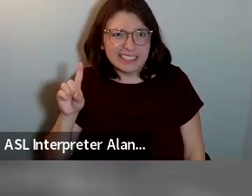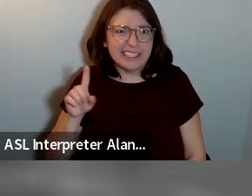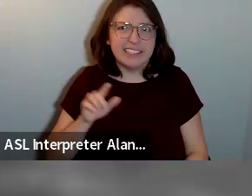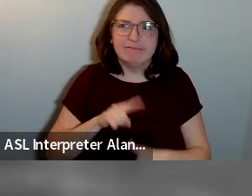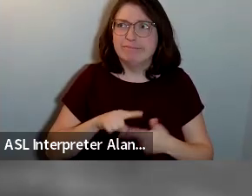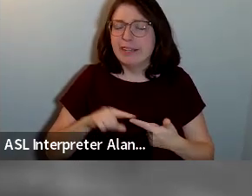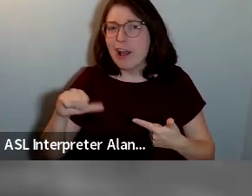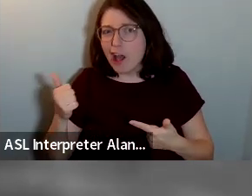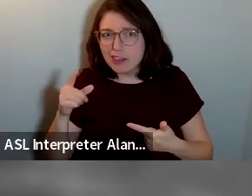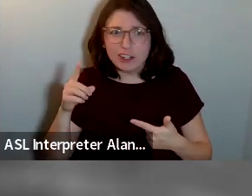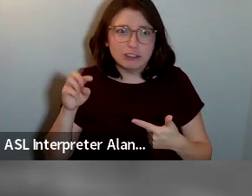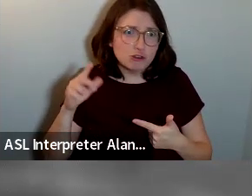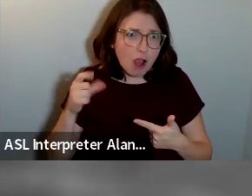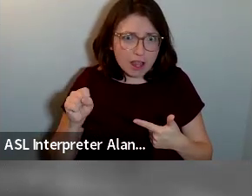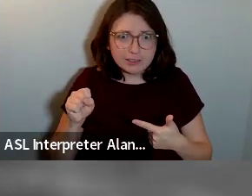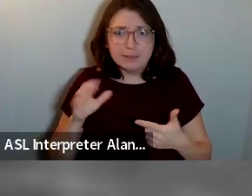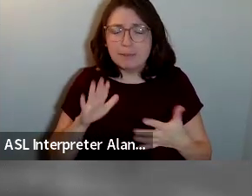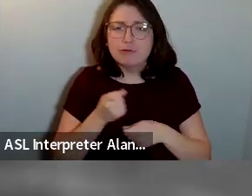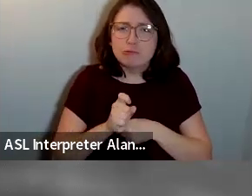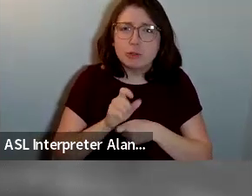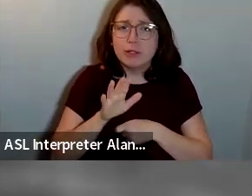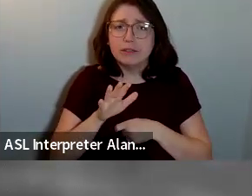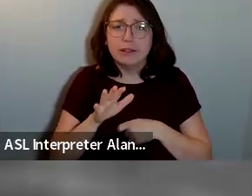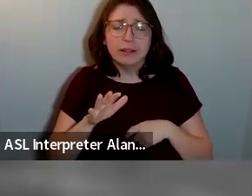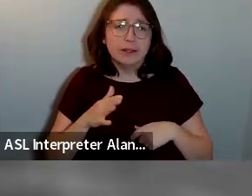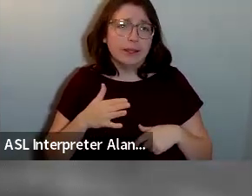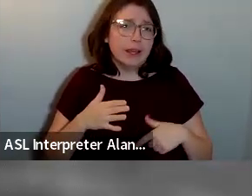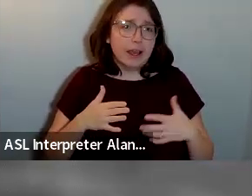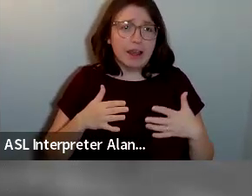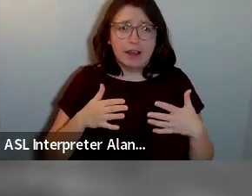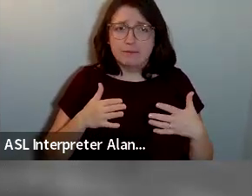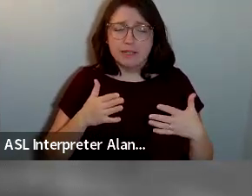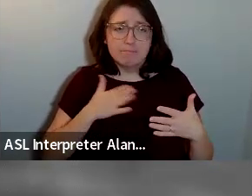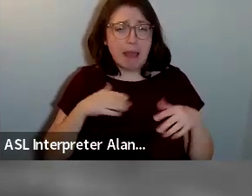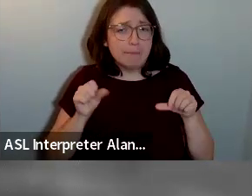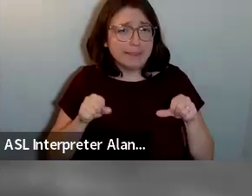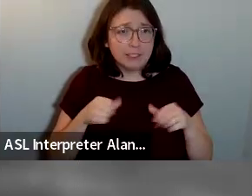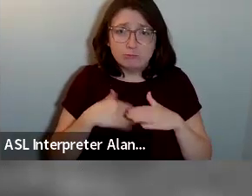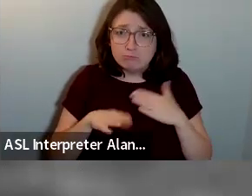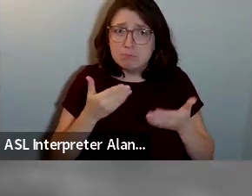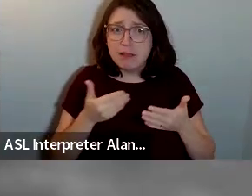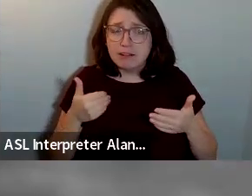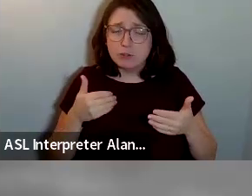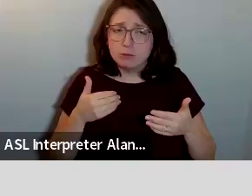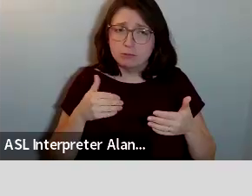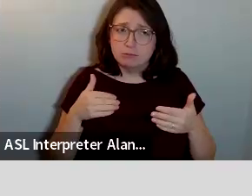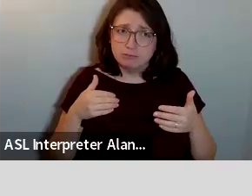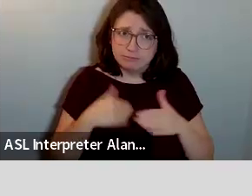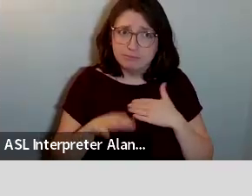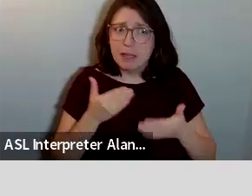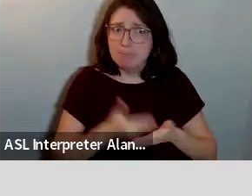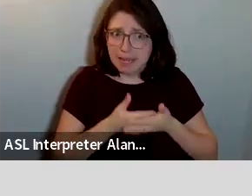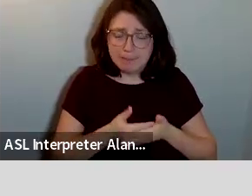my reproductive potential, might make me insane, might turn on me instead of turning me on. Um,